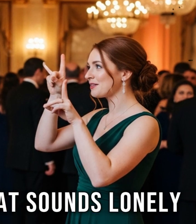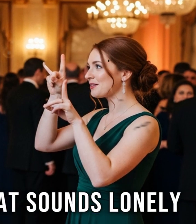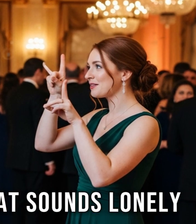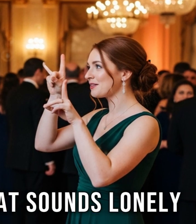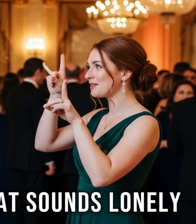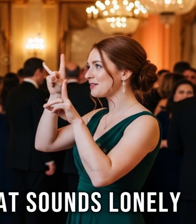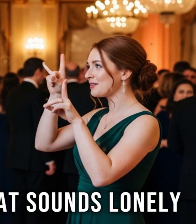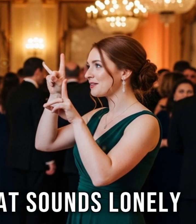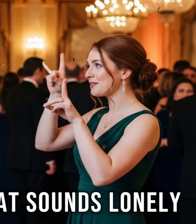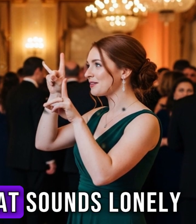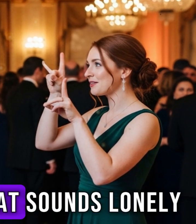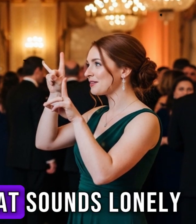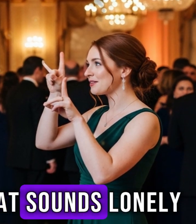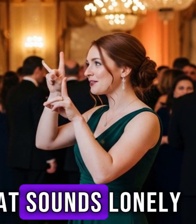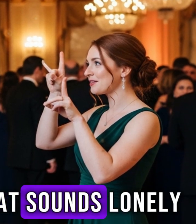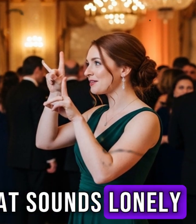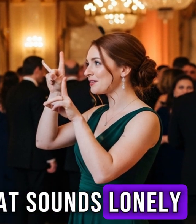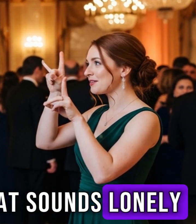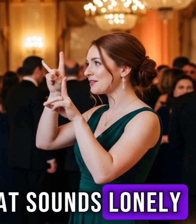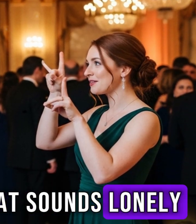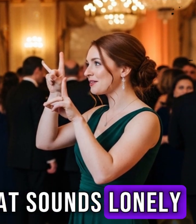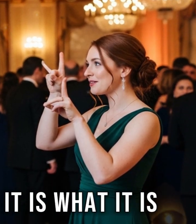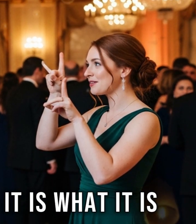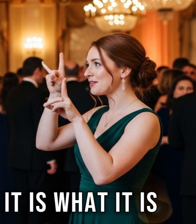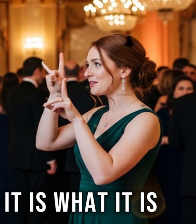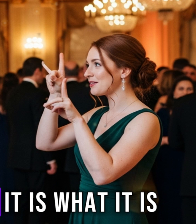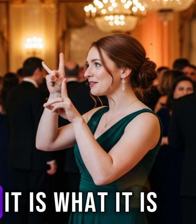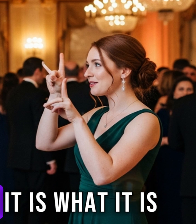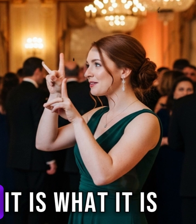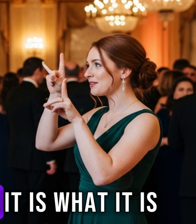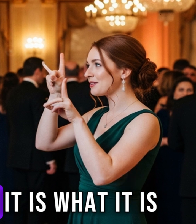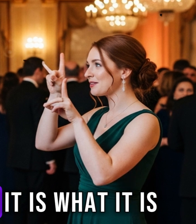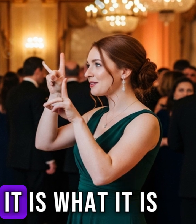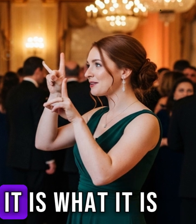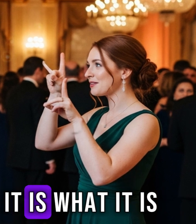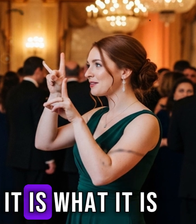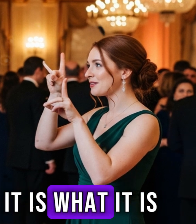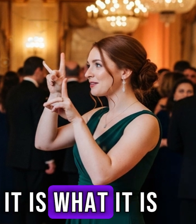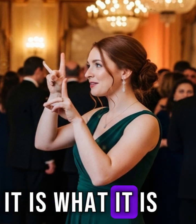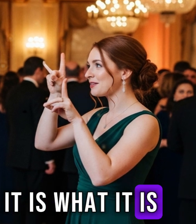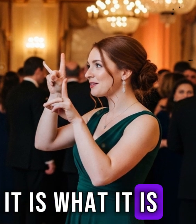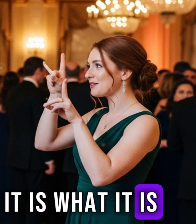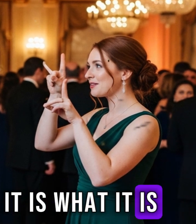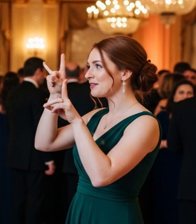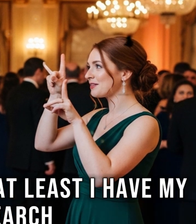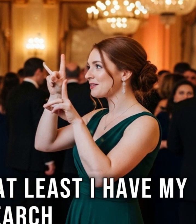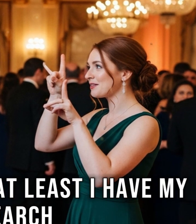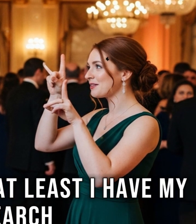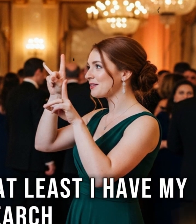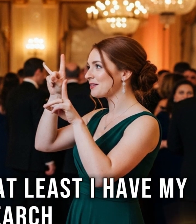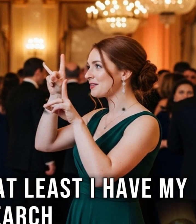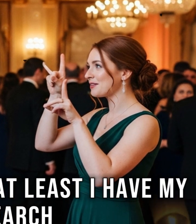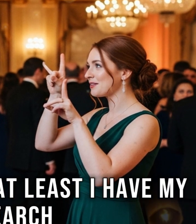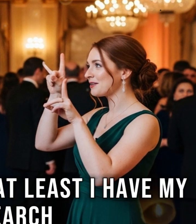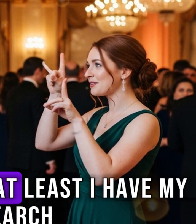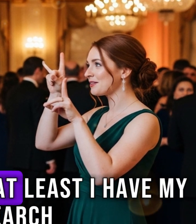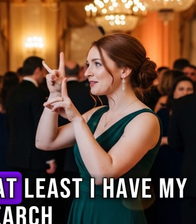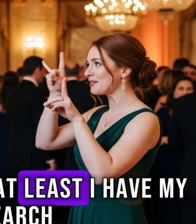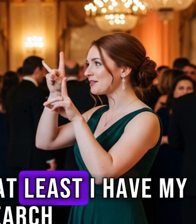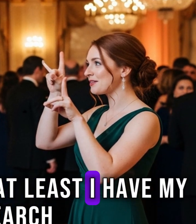an island. That sounds lonely, Elora replied. It is what it is. Julian shrugged. At least I